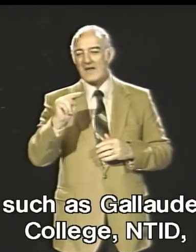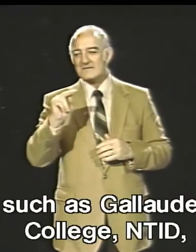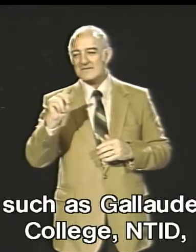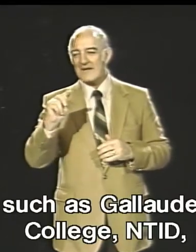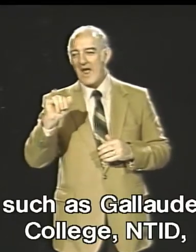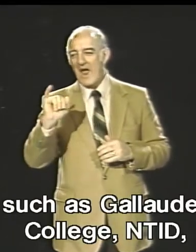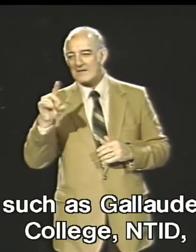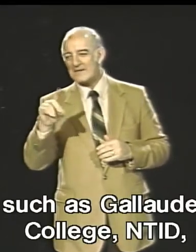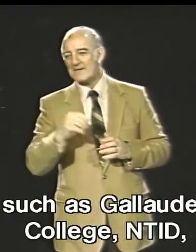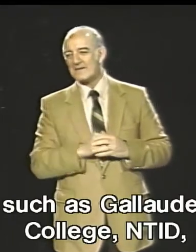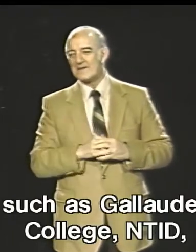Gallaudet College, NTID,